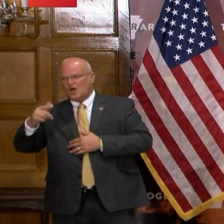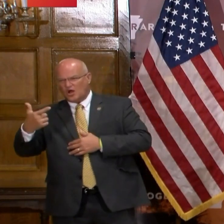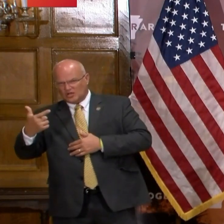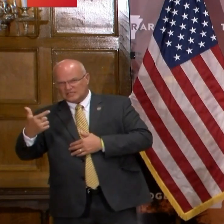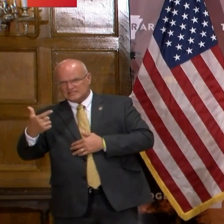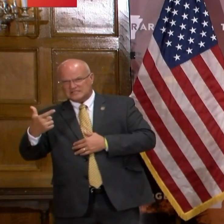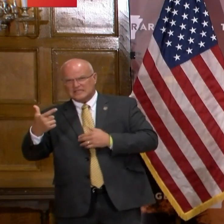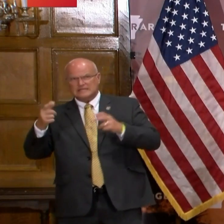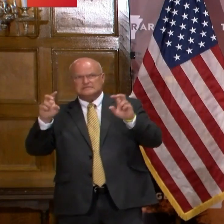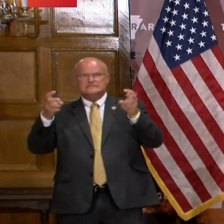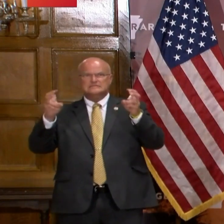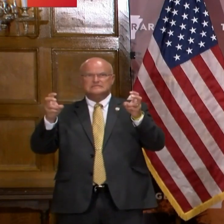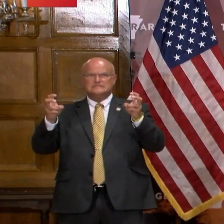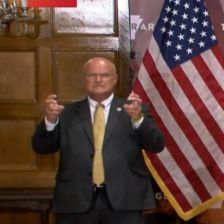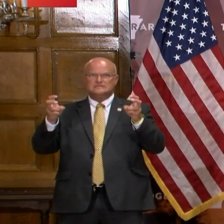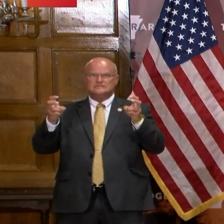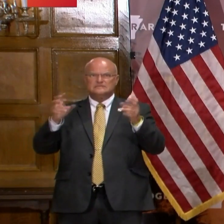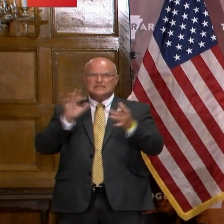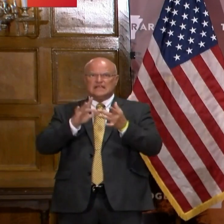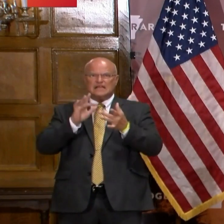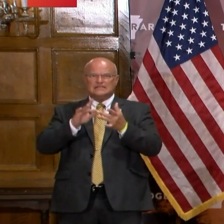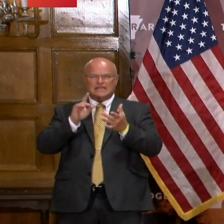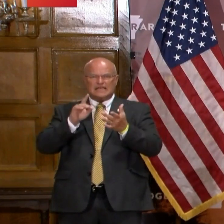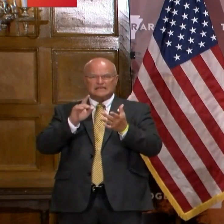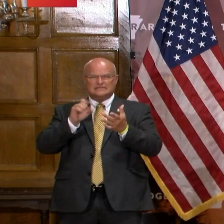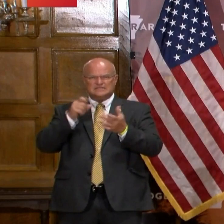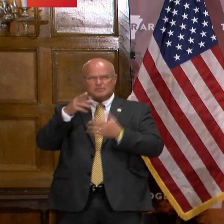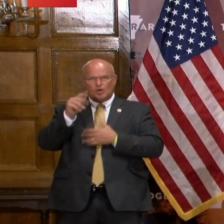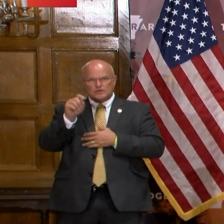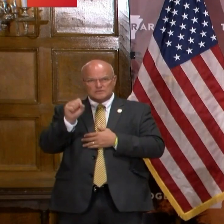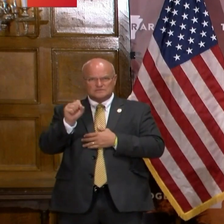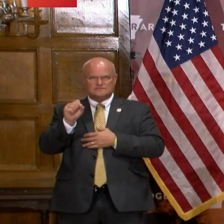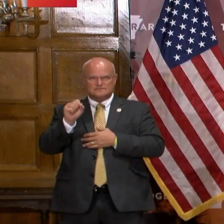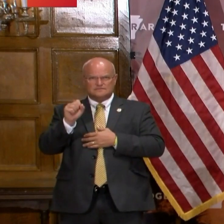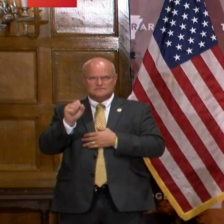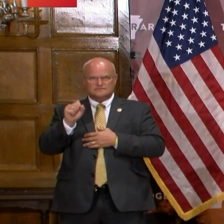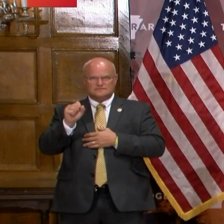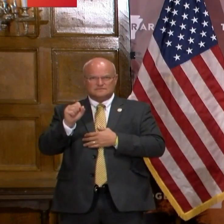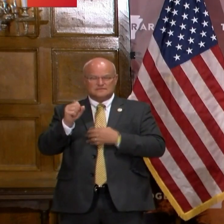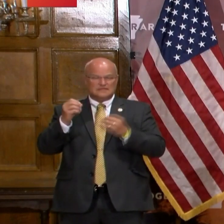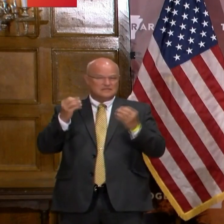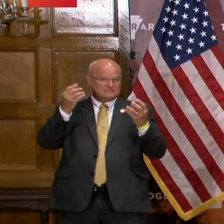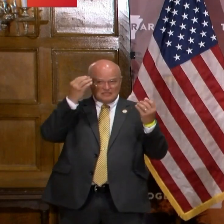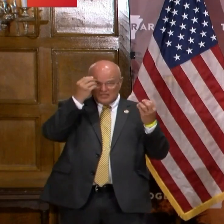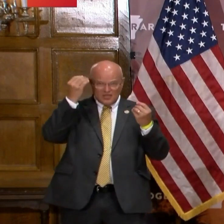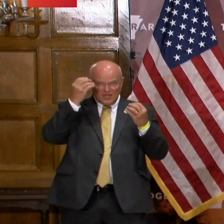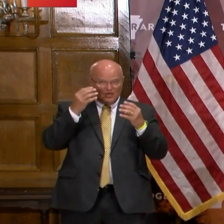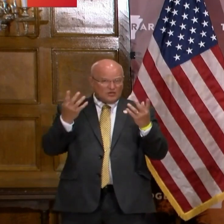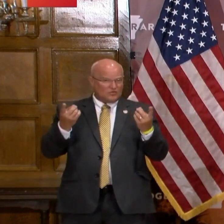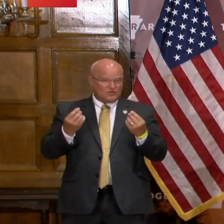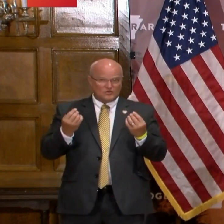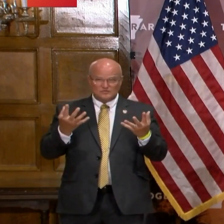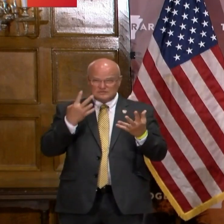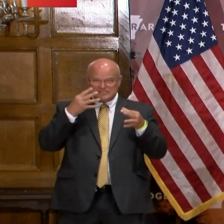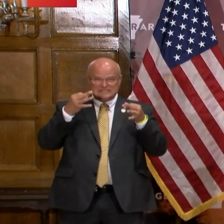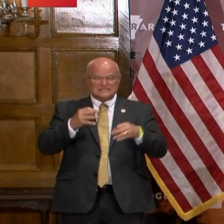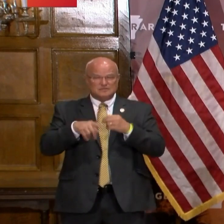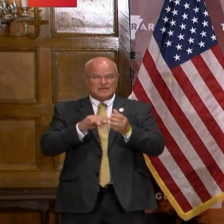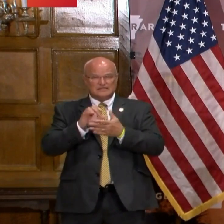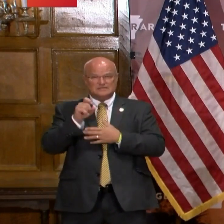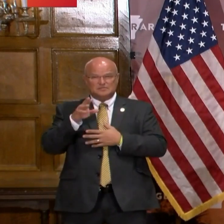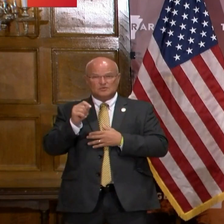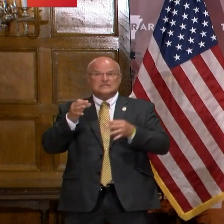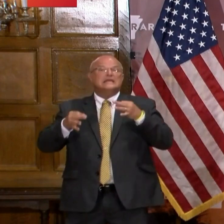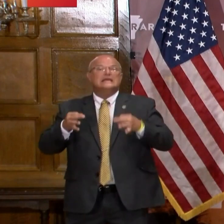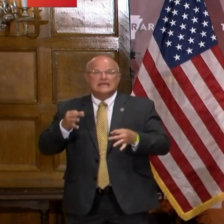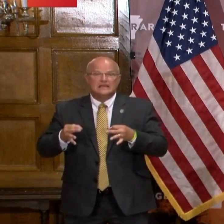obviously the big topic is going to be contact sports. Have you given that any more thought? Kind of when can we maybe expect a decision on that,